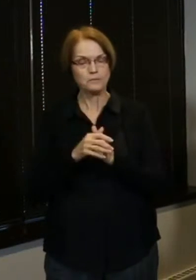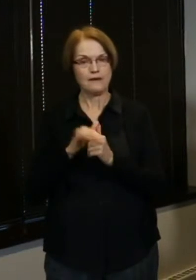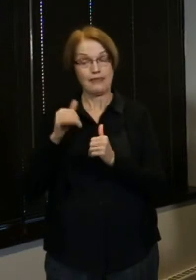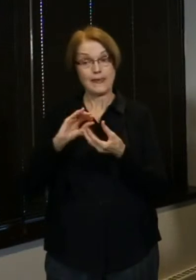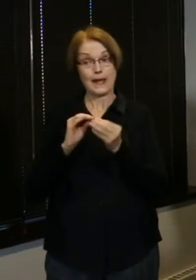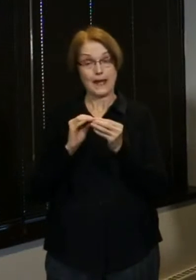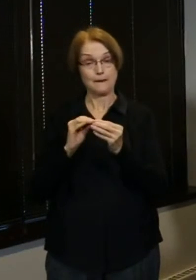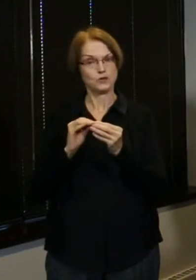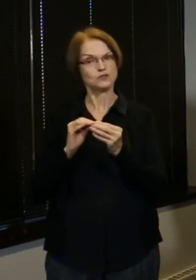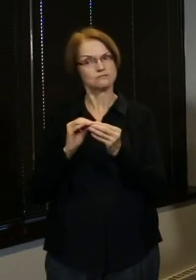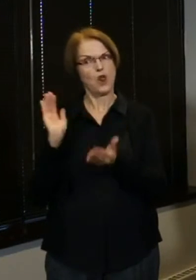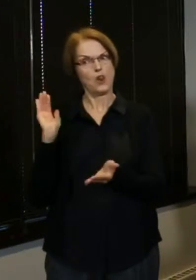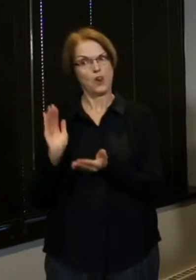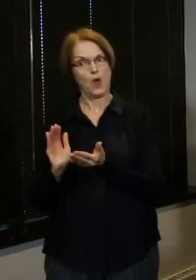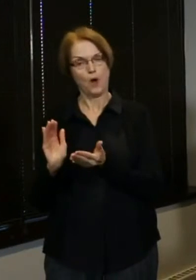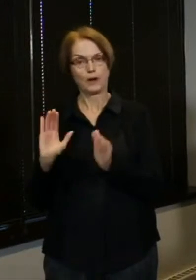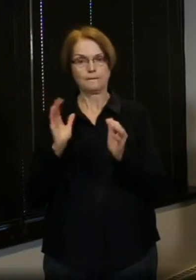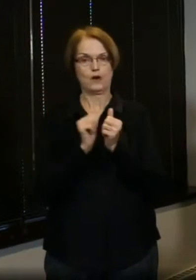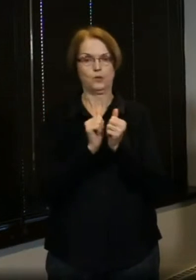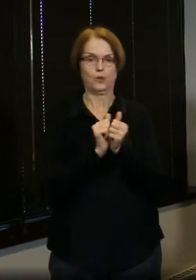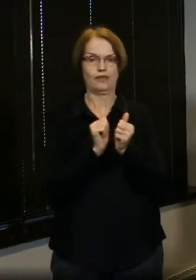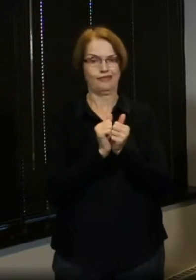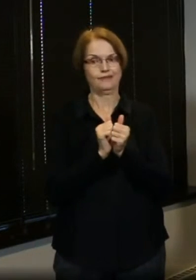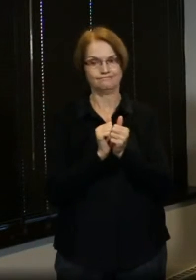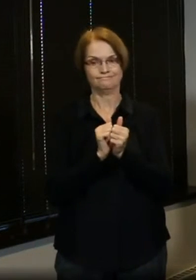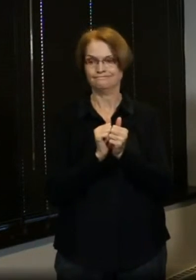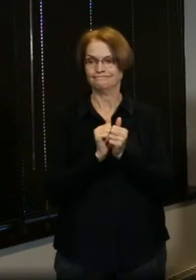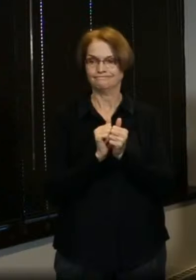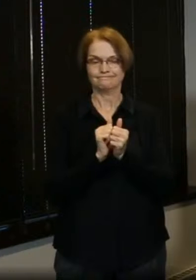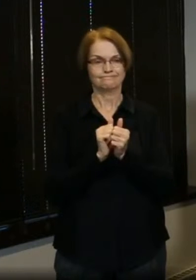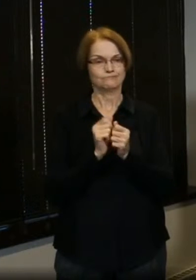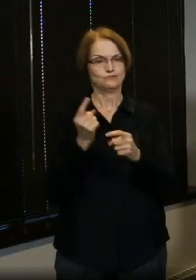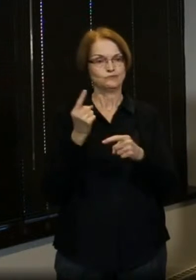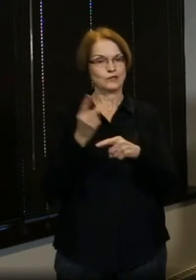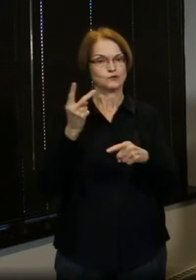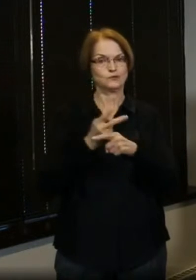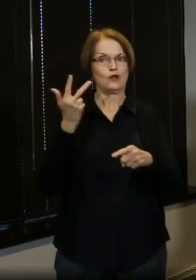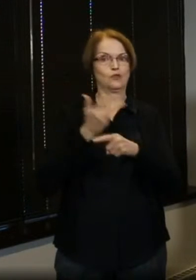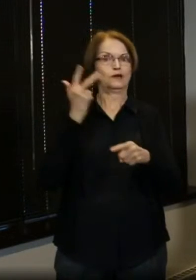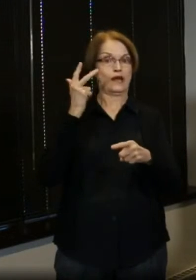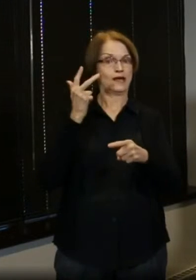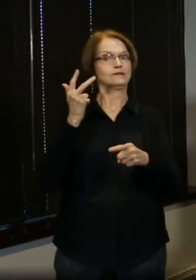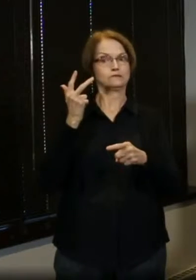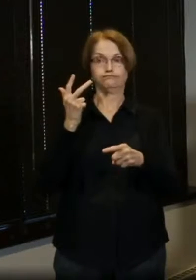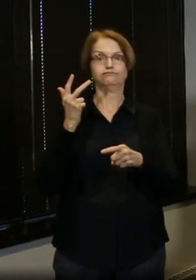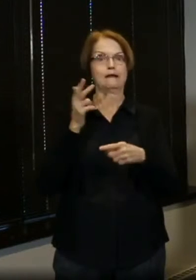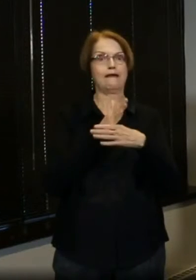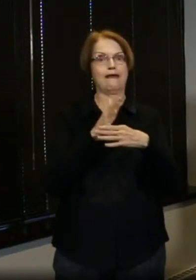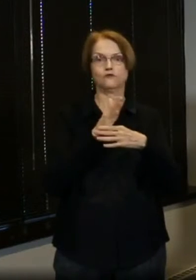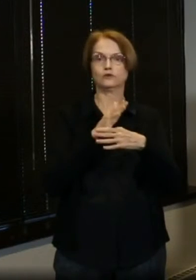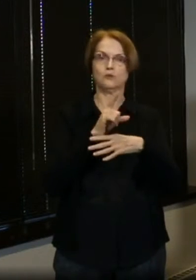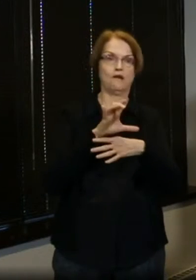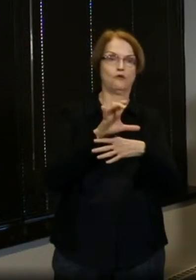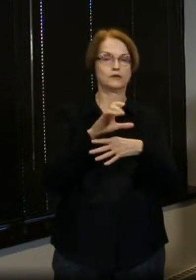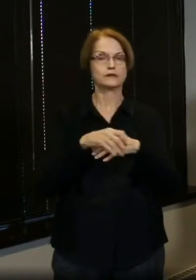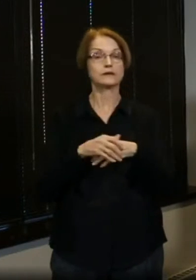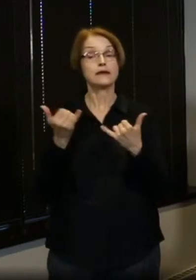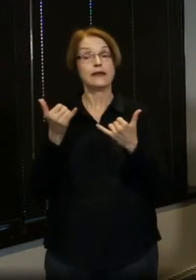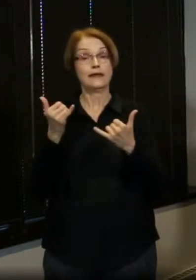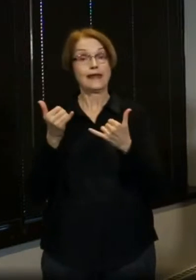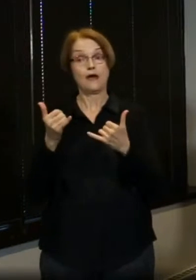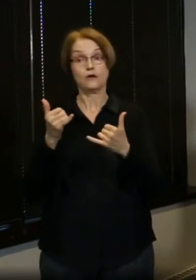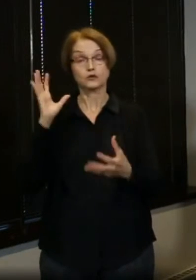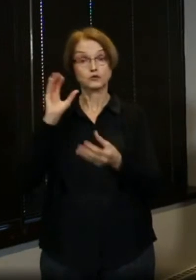low compared to some of those numbers that we've had over the last couple of days where they're up into the hundreds. We've discharged